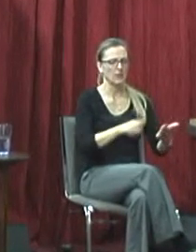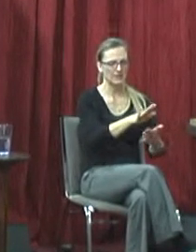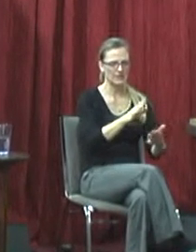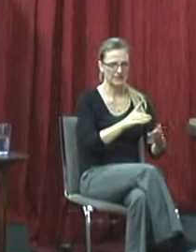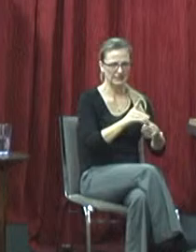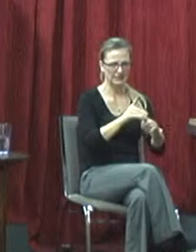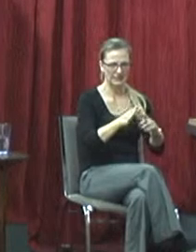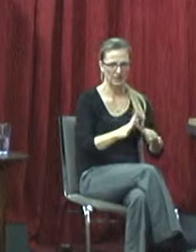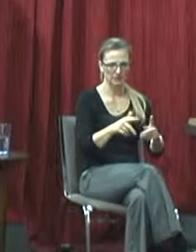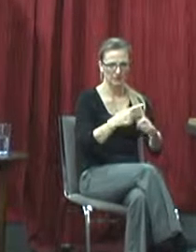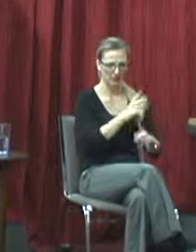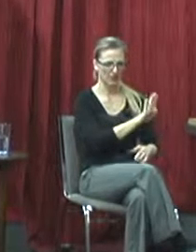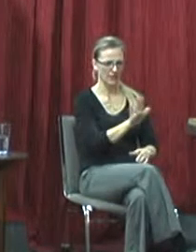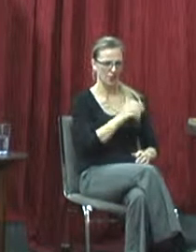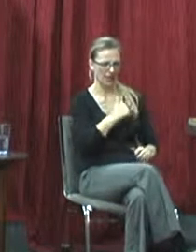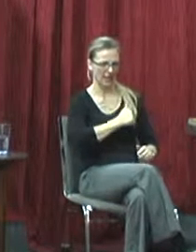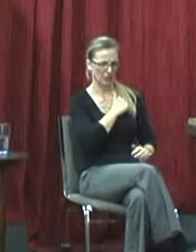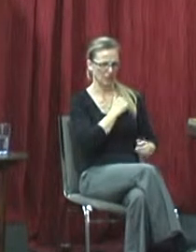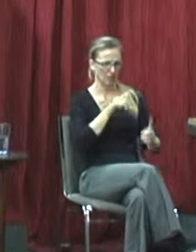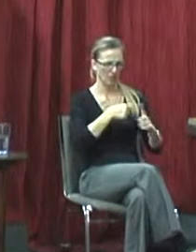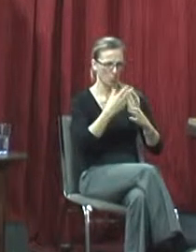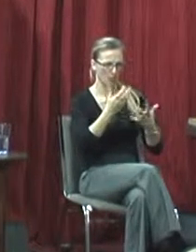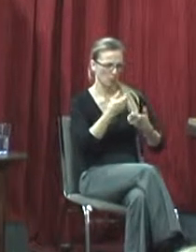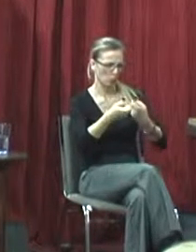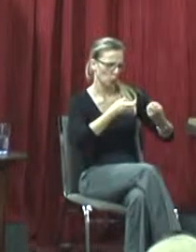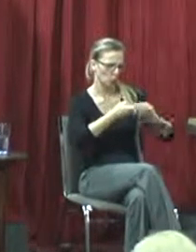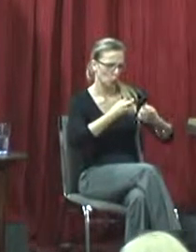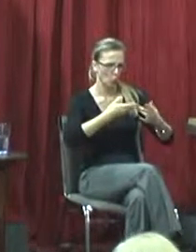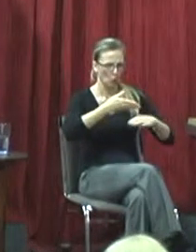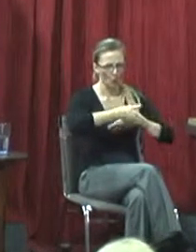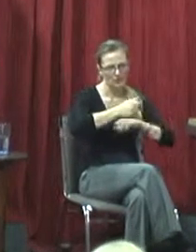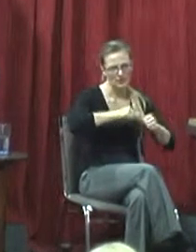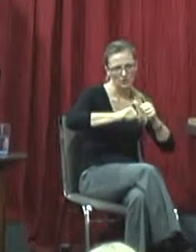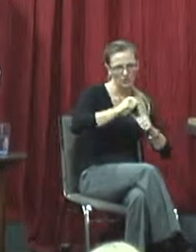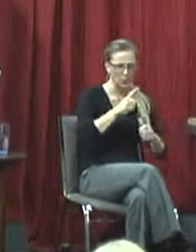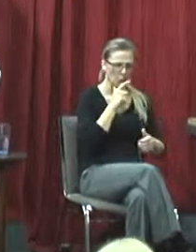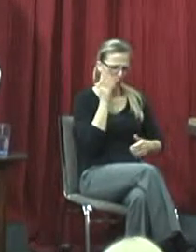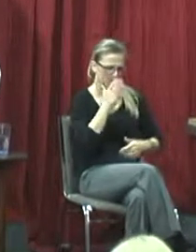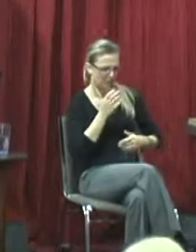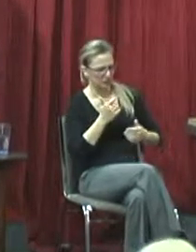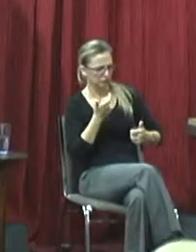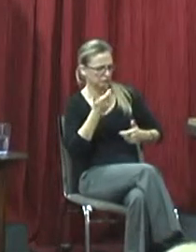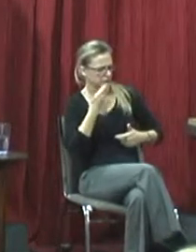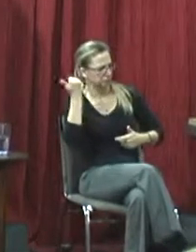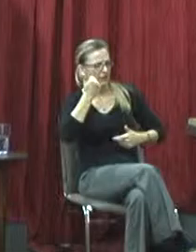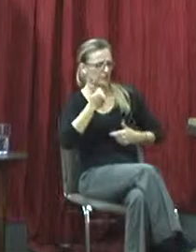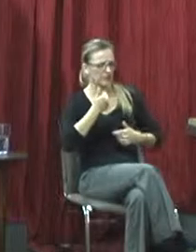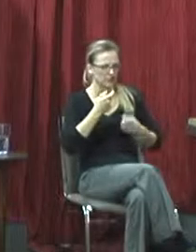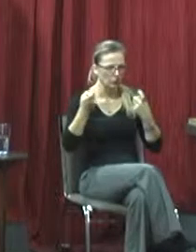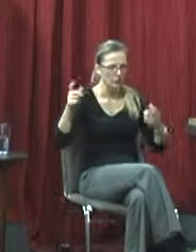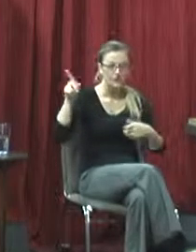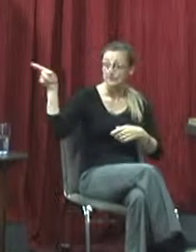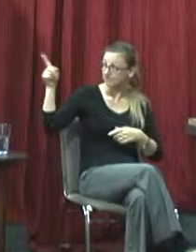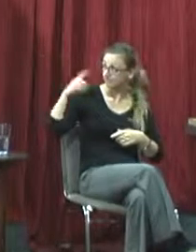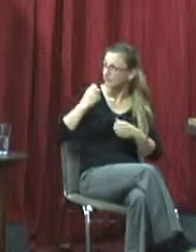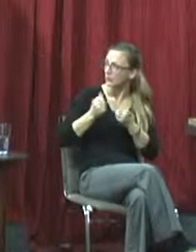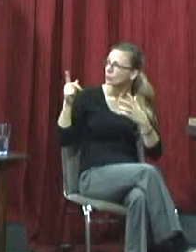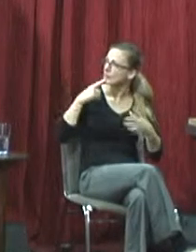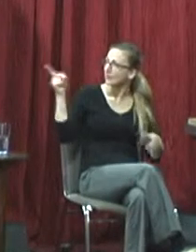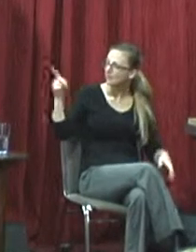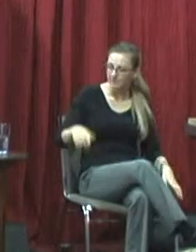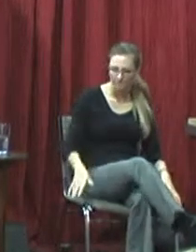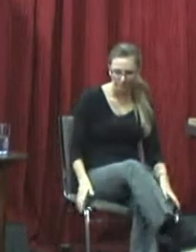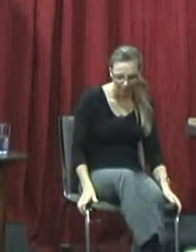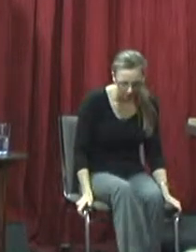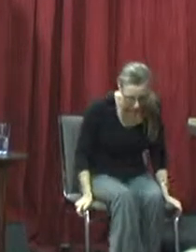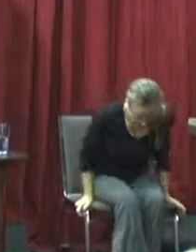attitude about wanting to rule over each other. They were talking about who would be the greatest. And here's what he said.